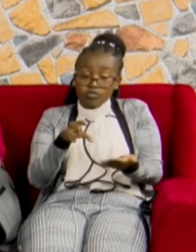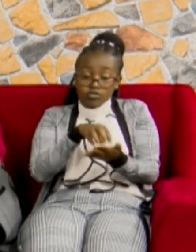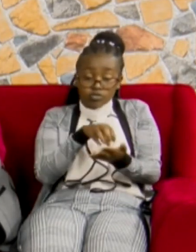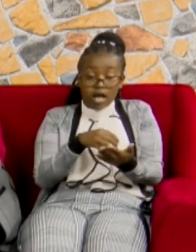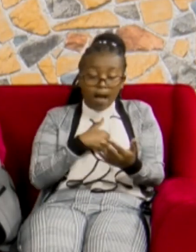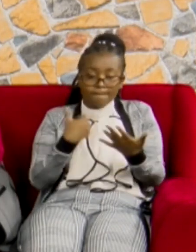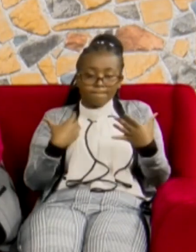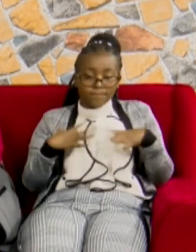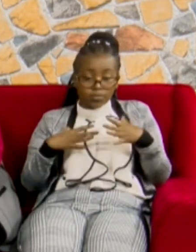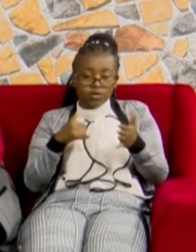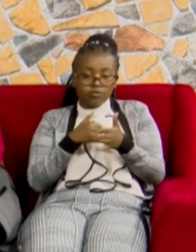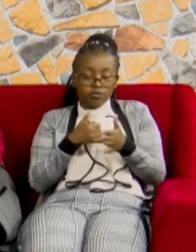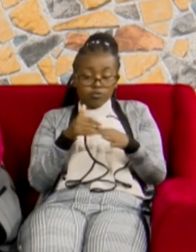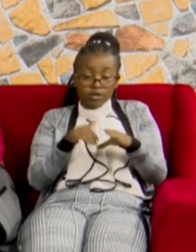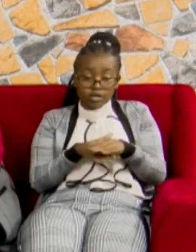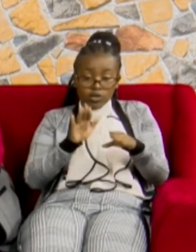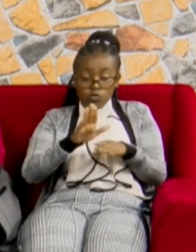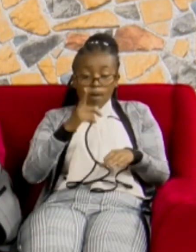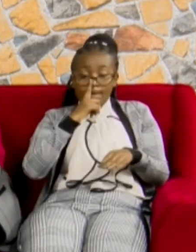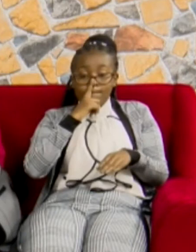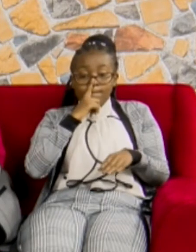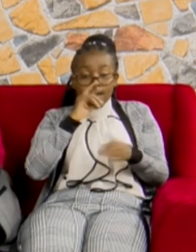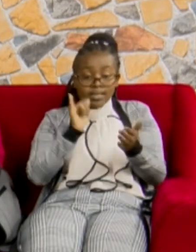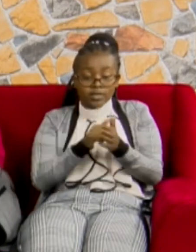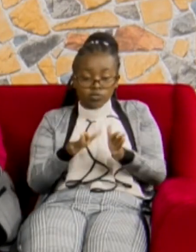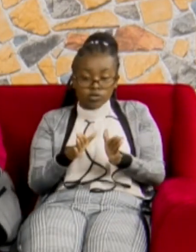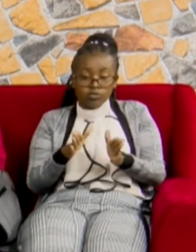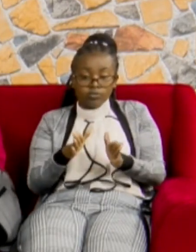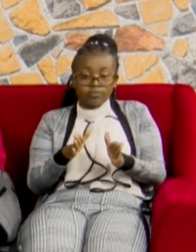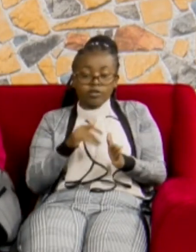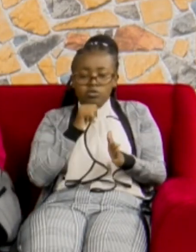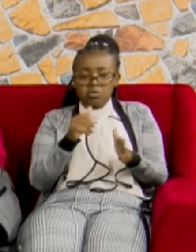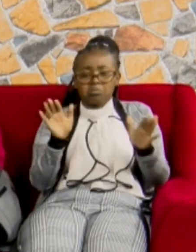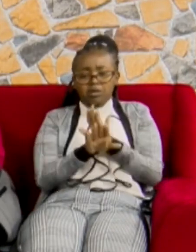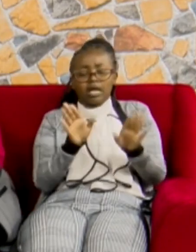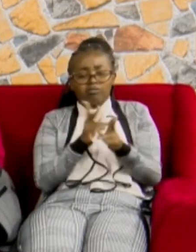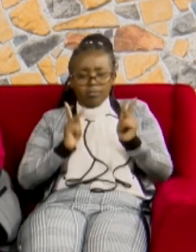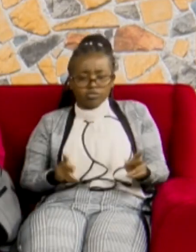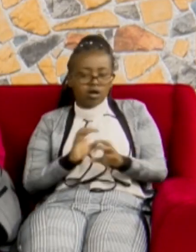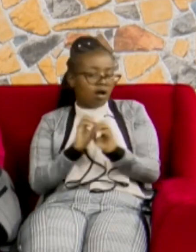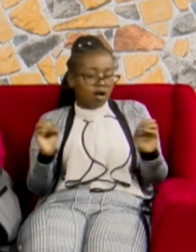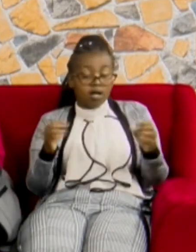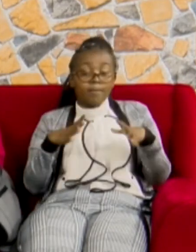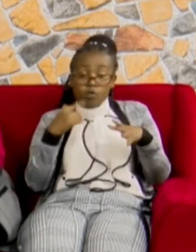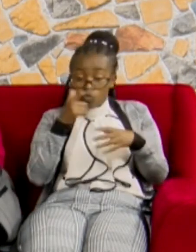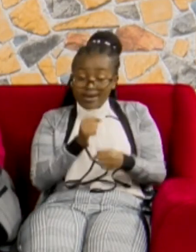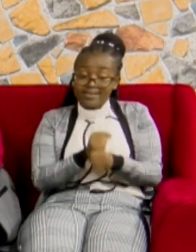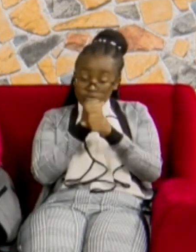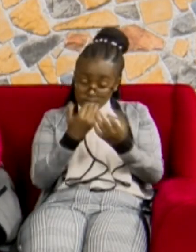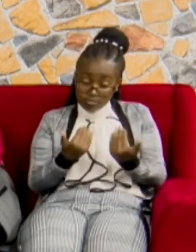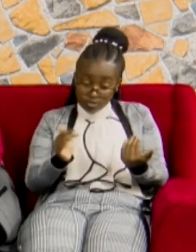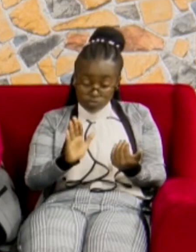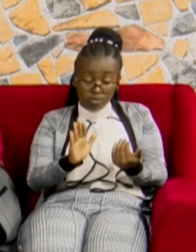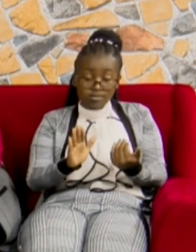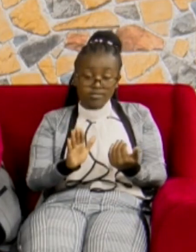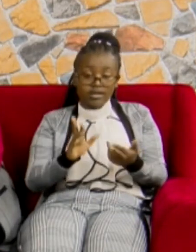people involved in your home. That way you have some, it doesn't have to be everyone, but people who you know you can trust with your child. It's